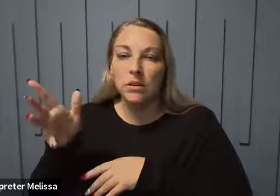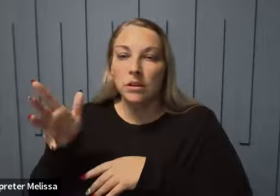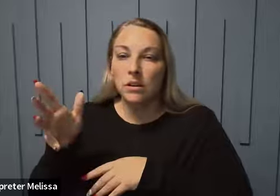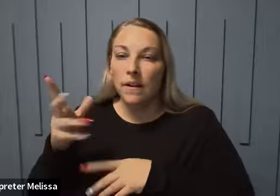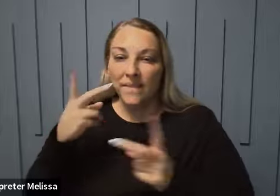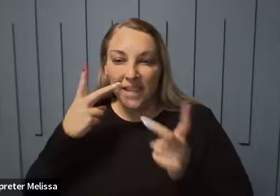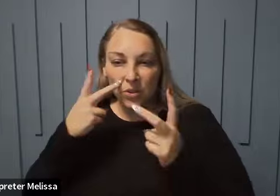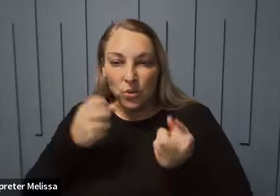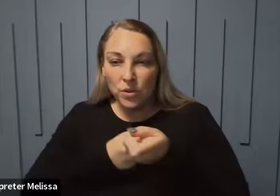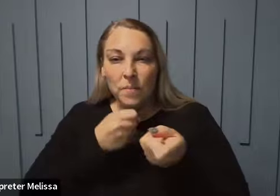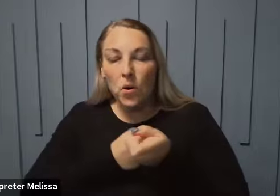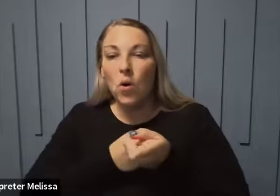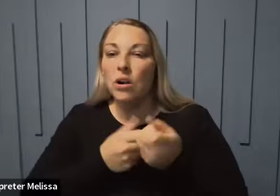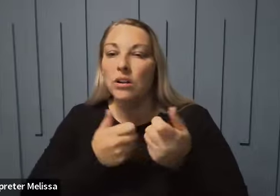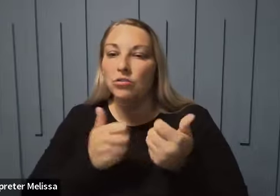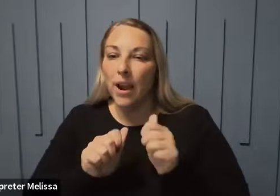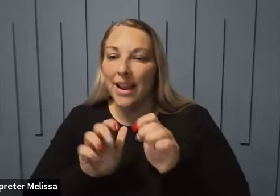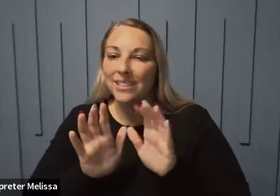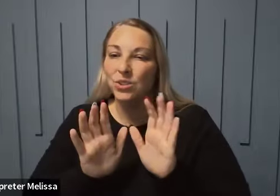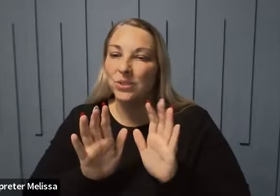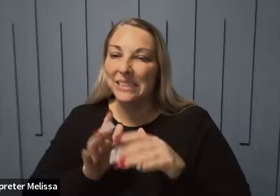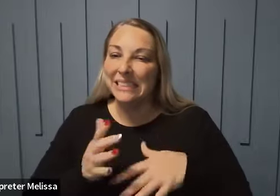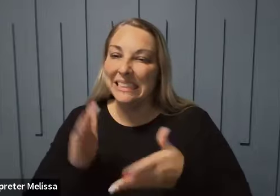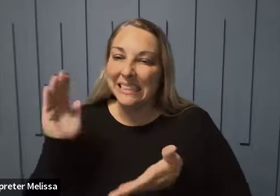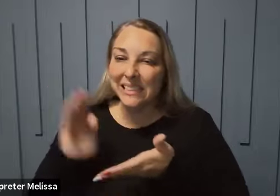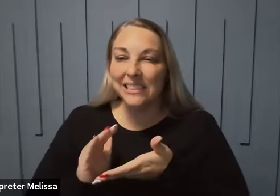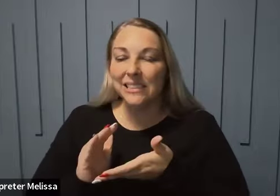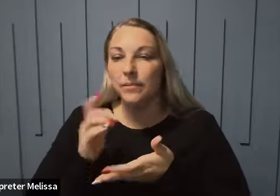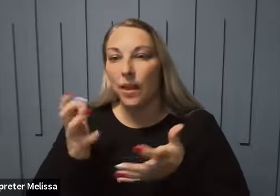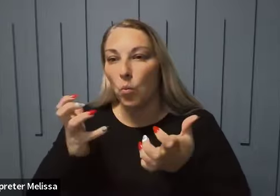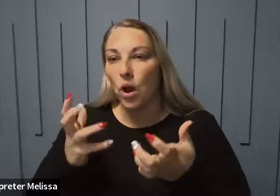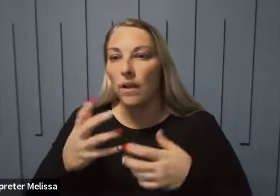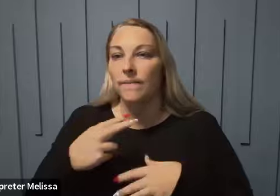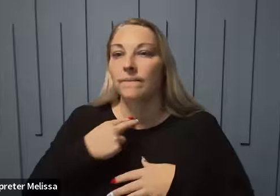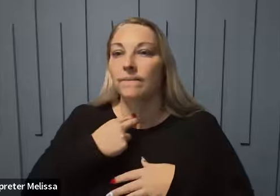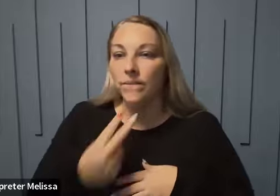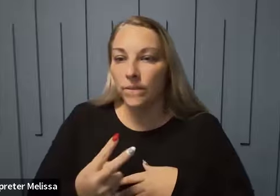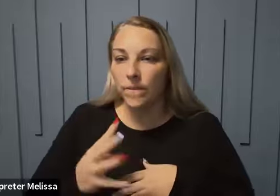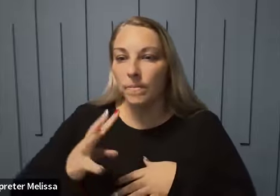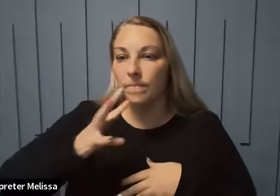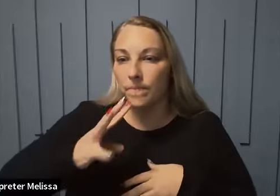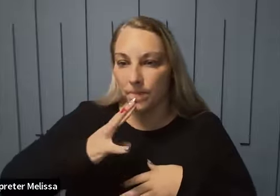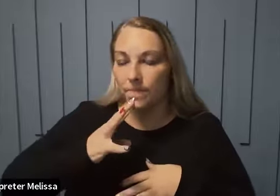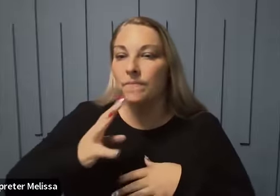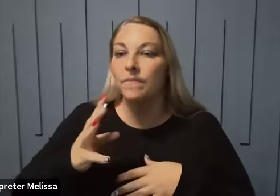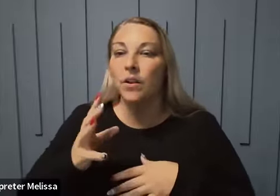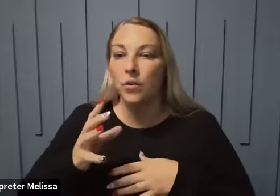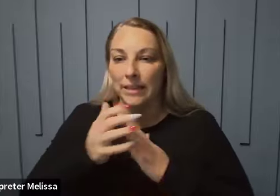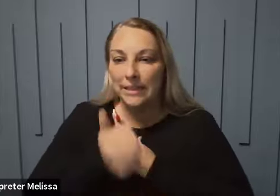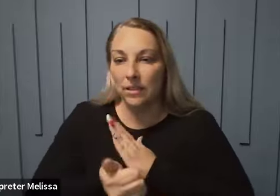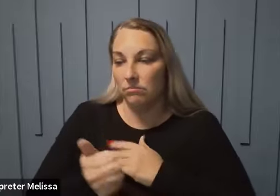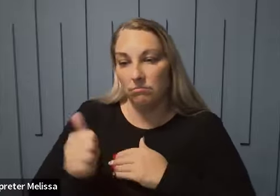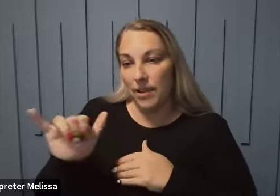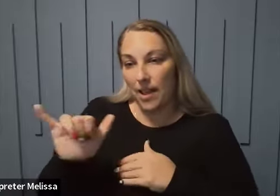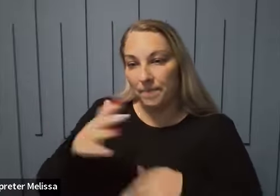visual support because they really want to develop those listening and spoken language skills. I've had this conversation often with my son's audiologist. And again,